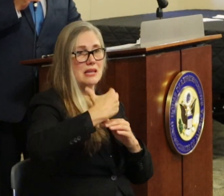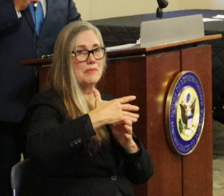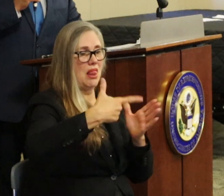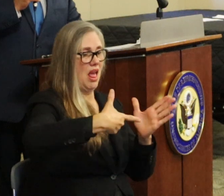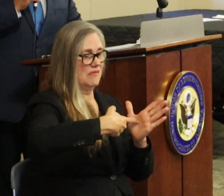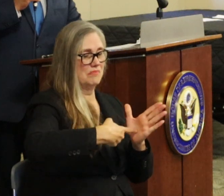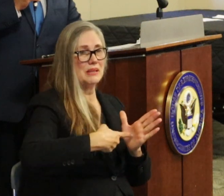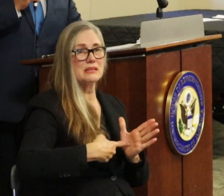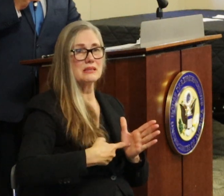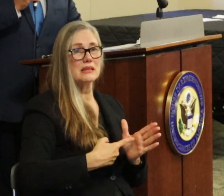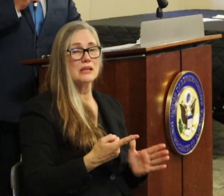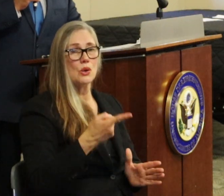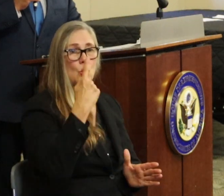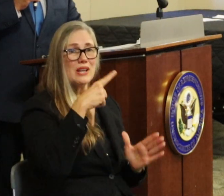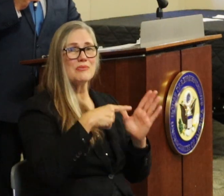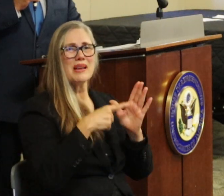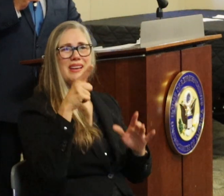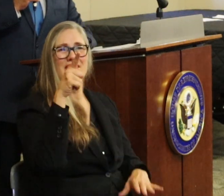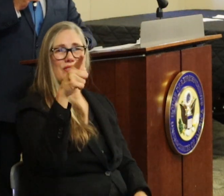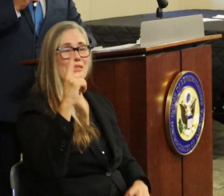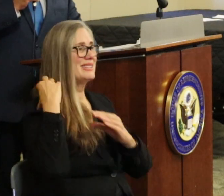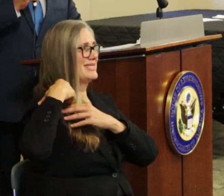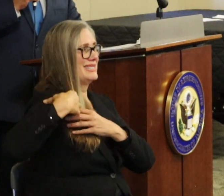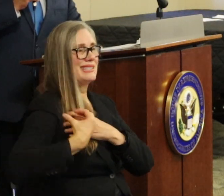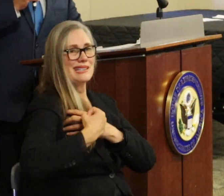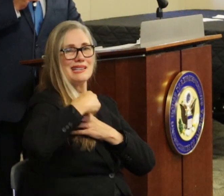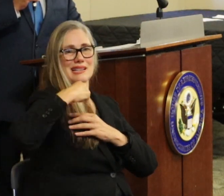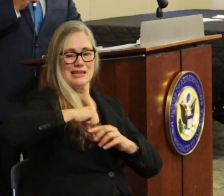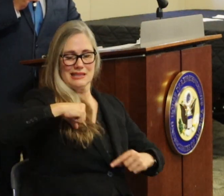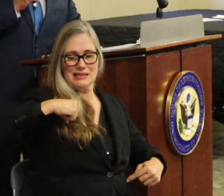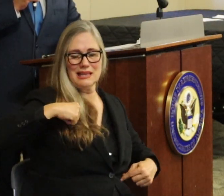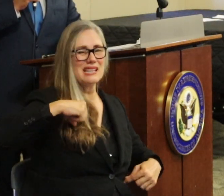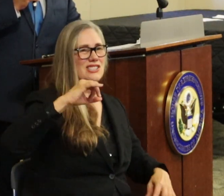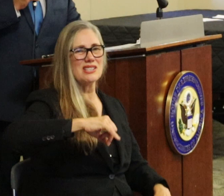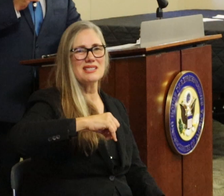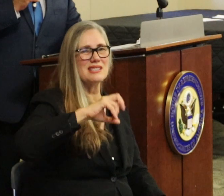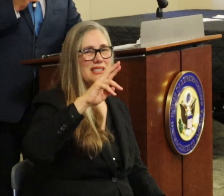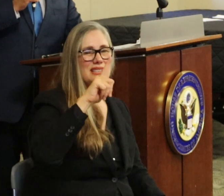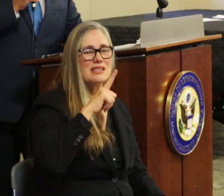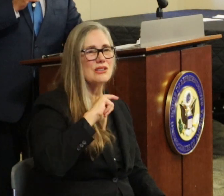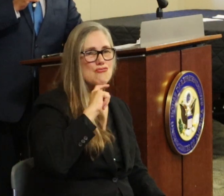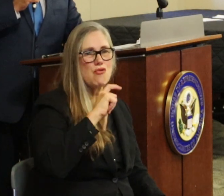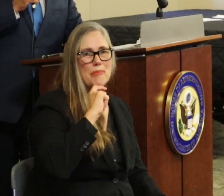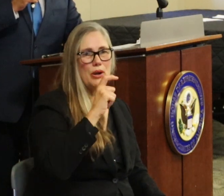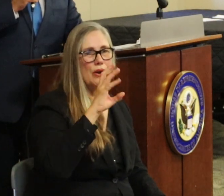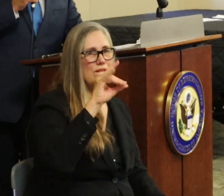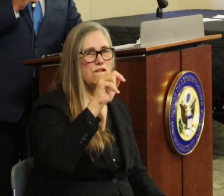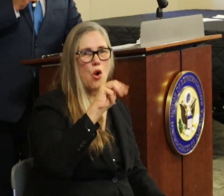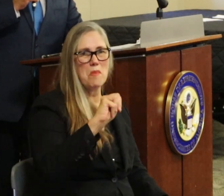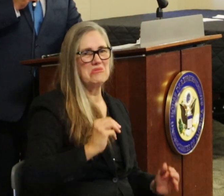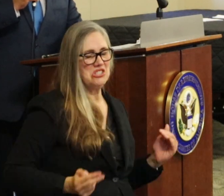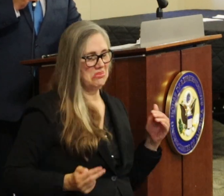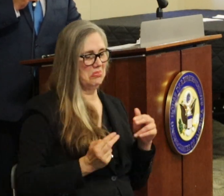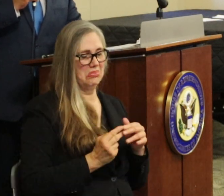and one of them is for the sling, and this is foam rubber and, you know, Velcro,